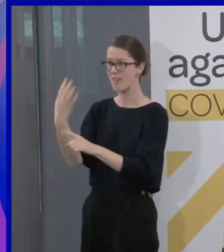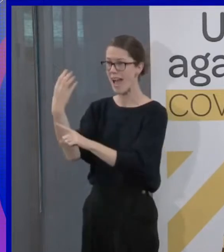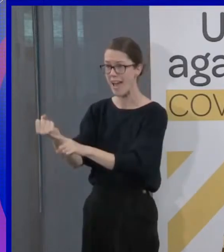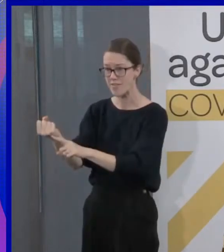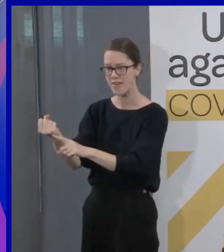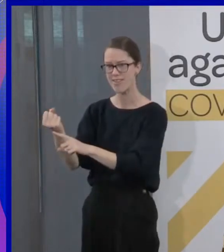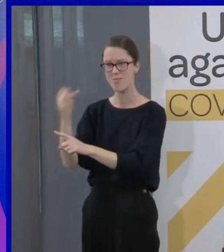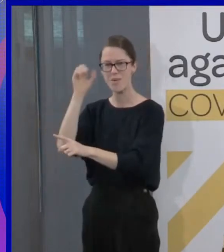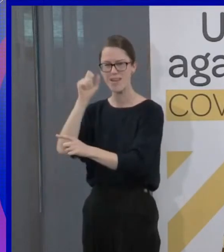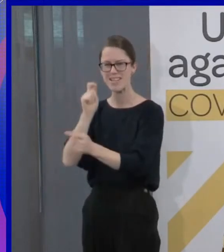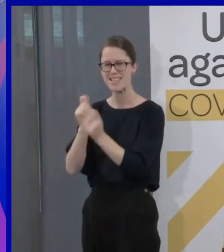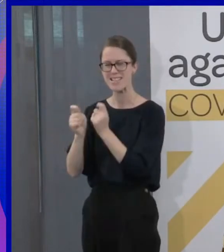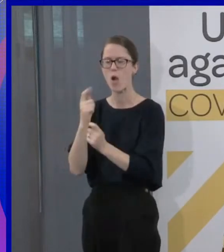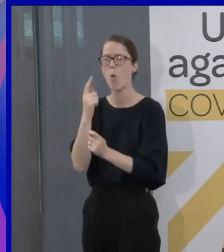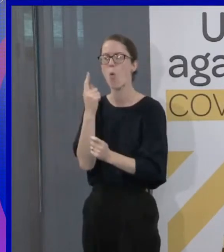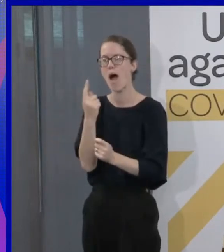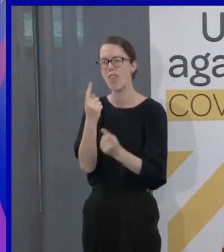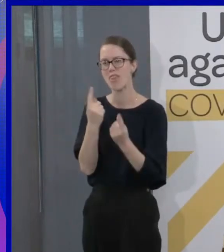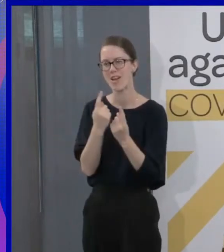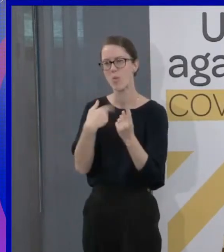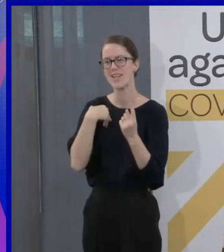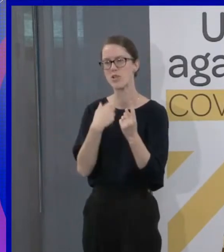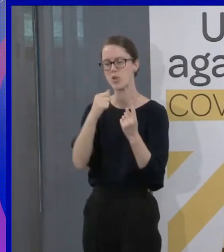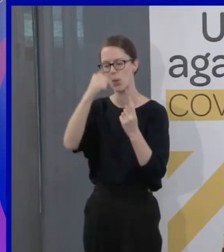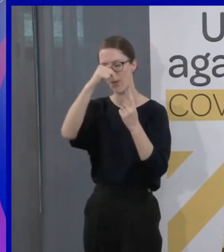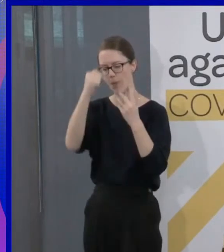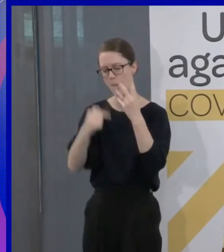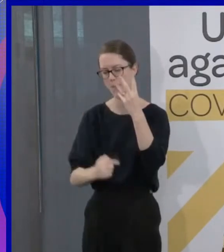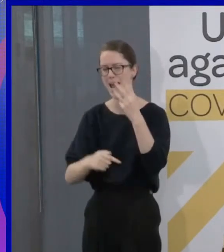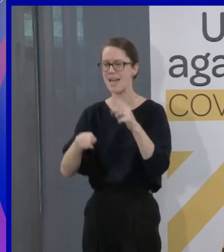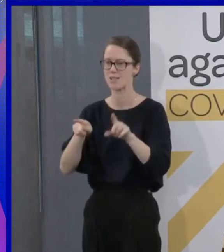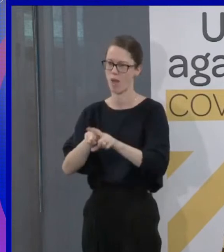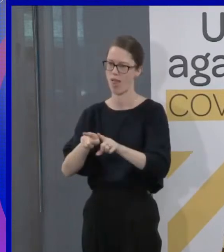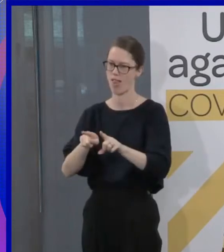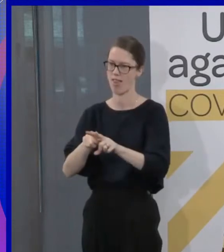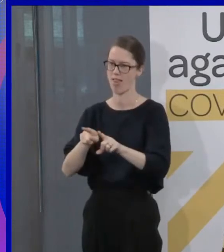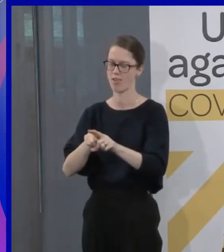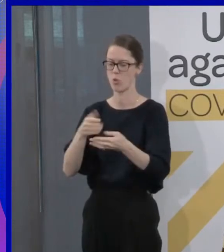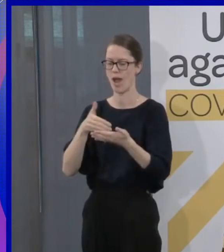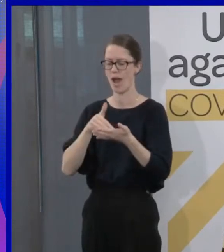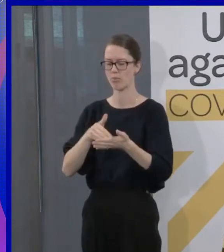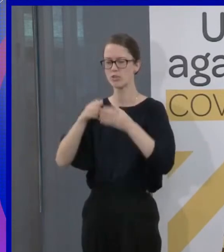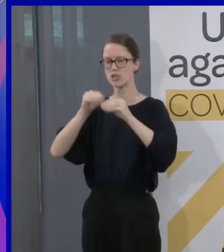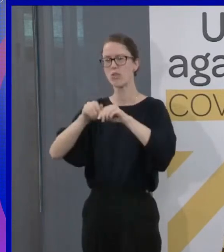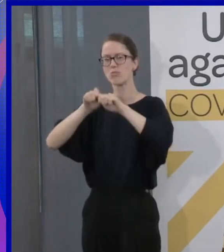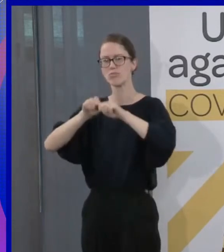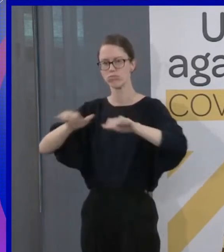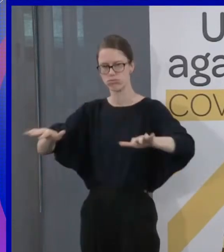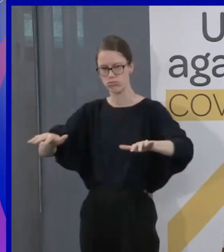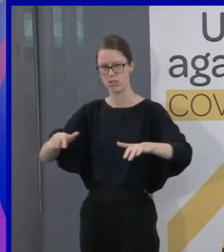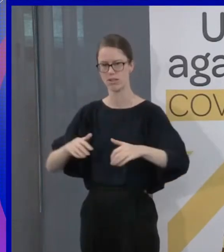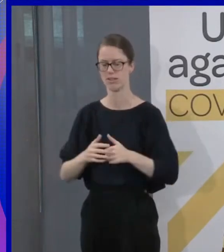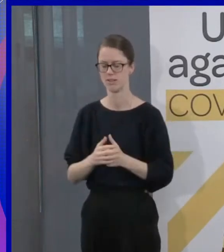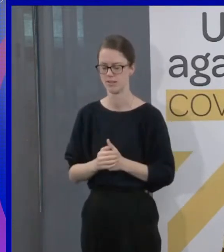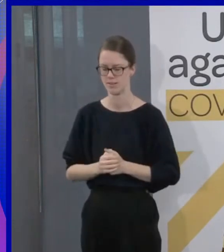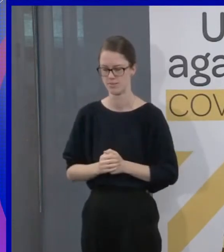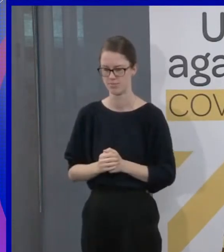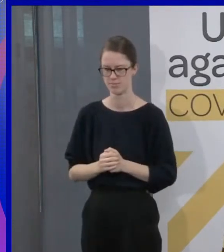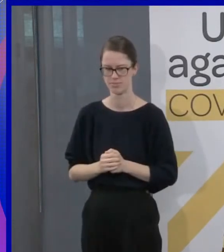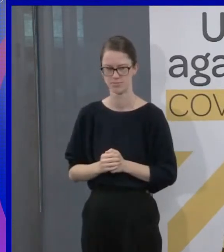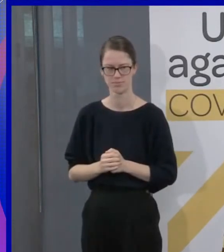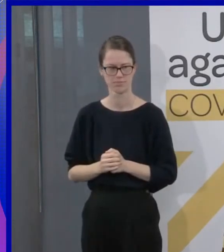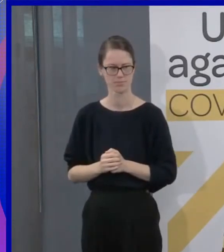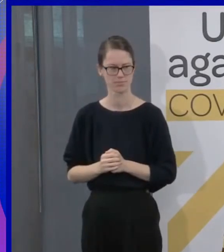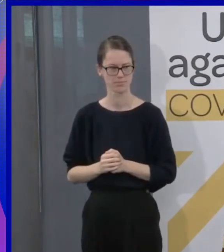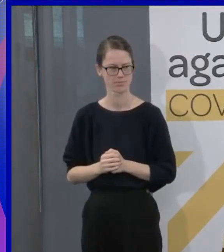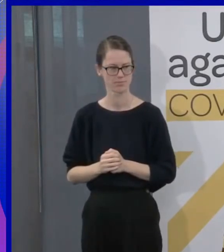So the testing is one part, but by no means the main part of keeping both staff and their families and the community safe.